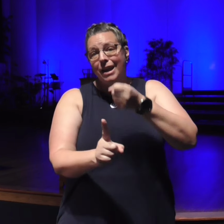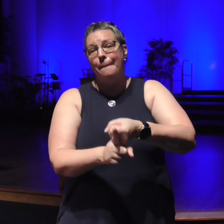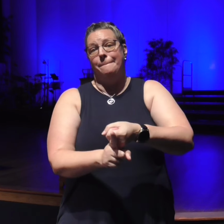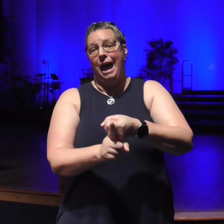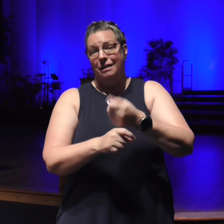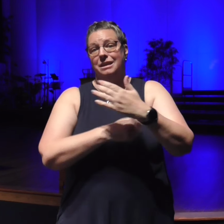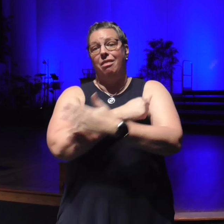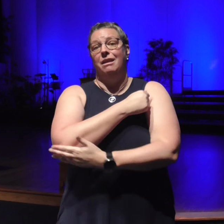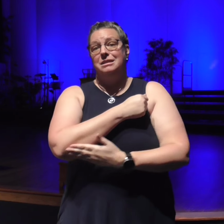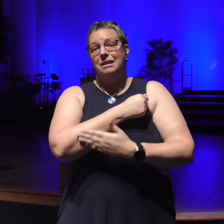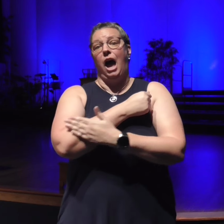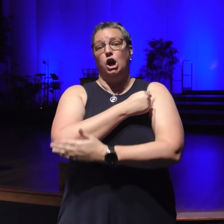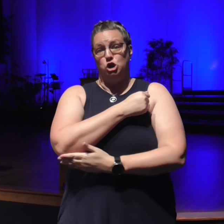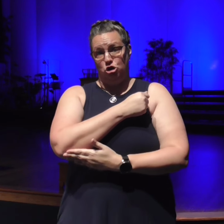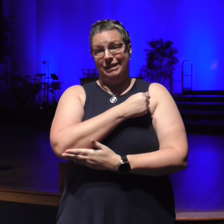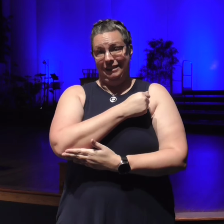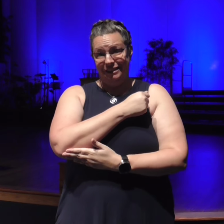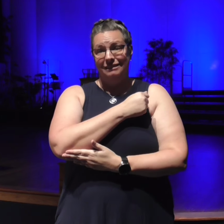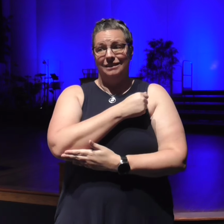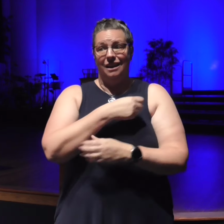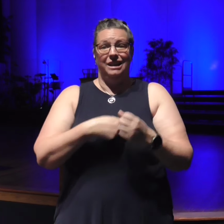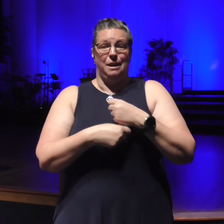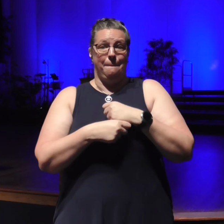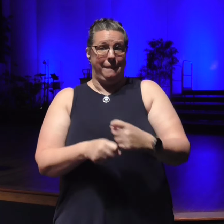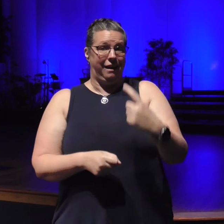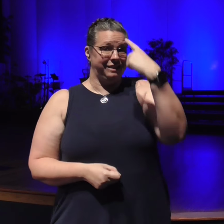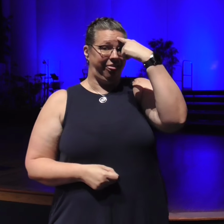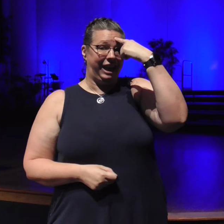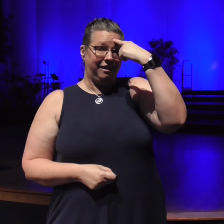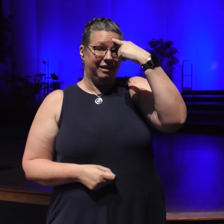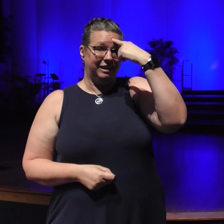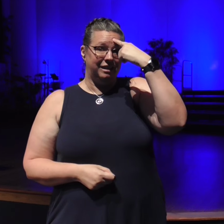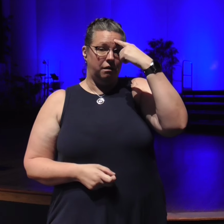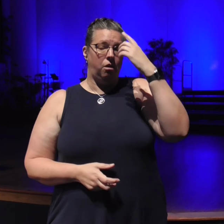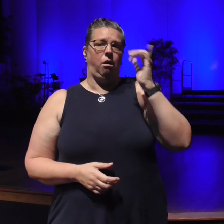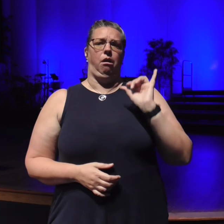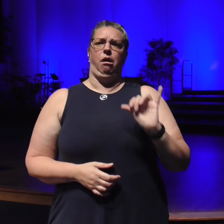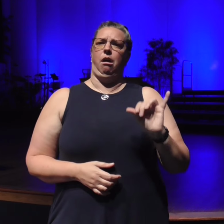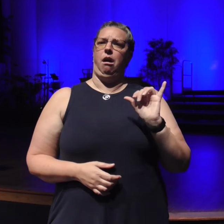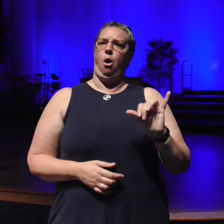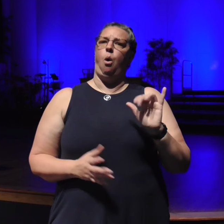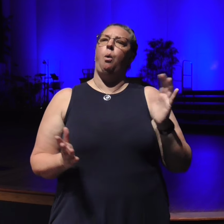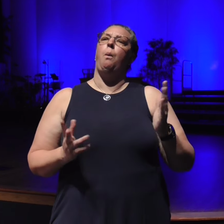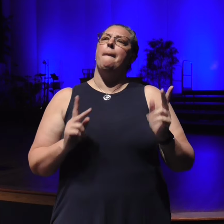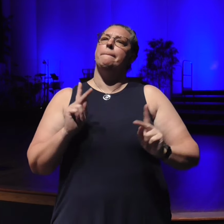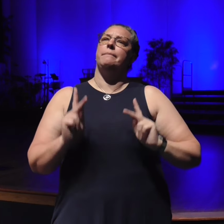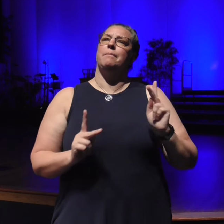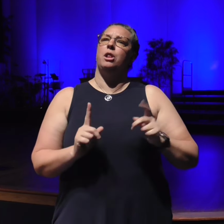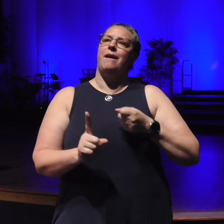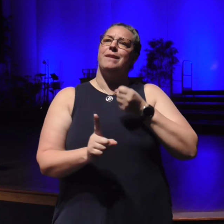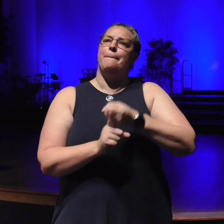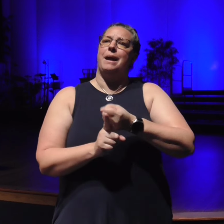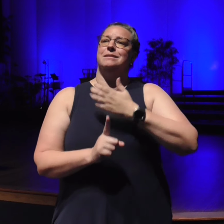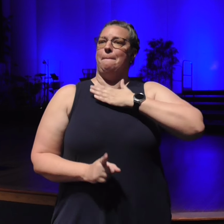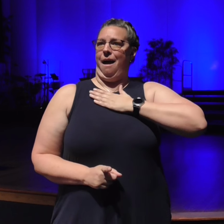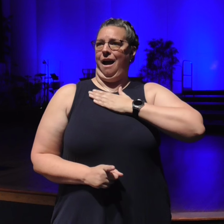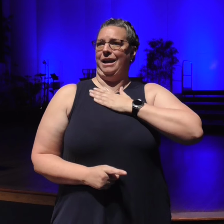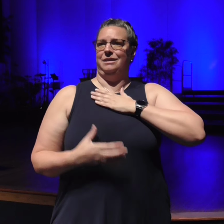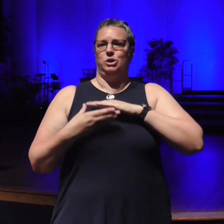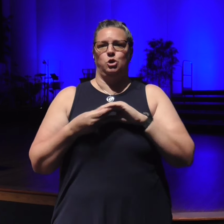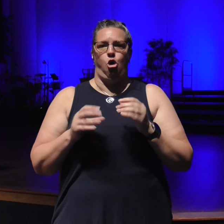story of this country to make us think about what people have impacted my story, and we'll get